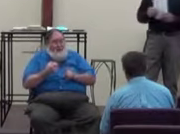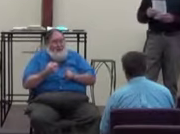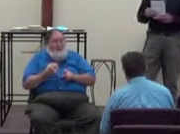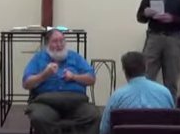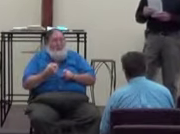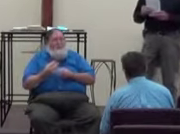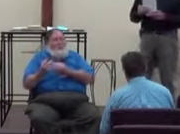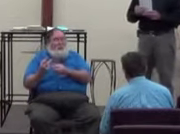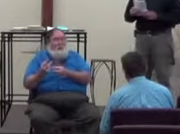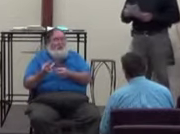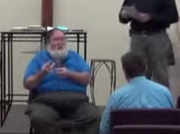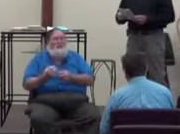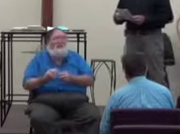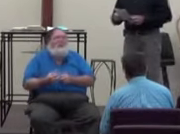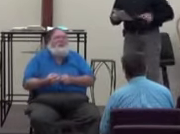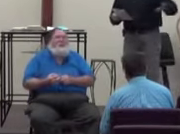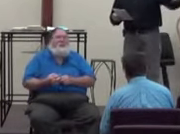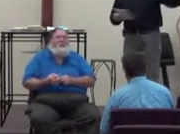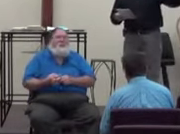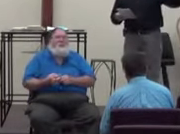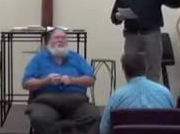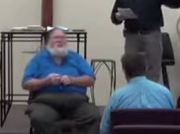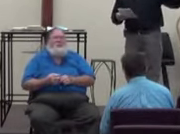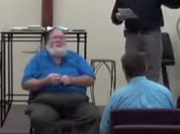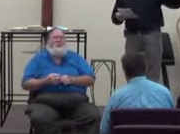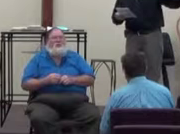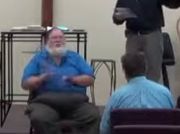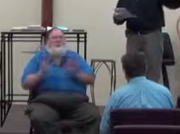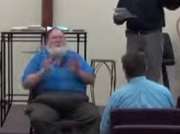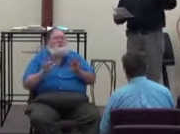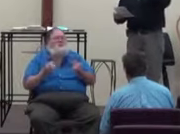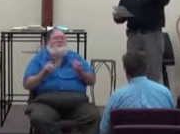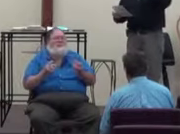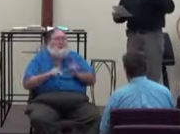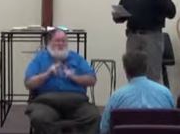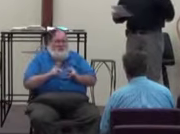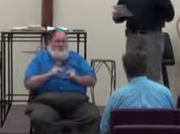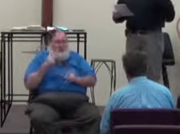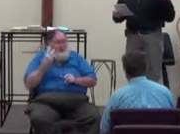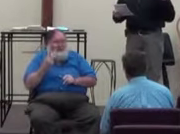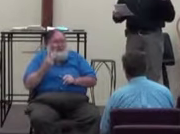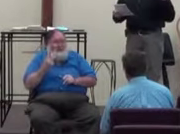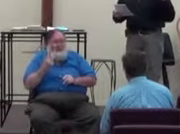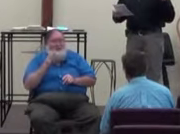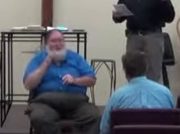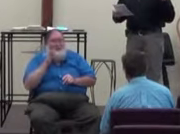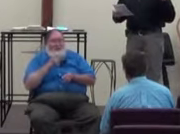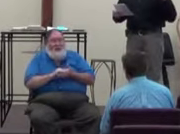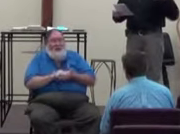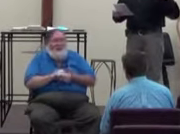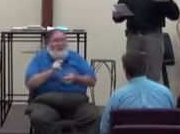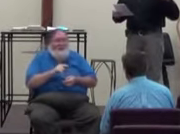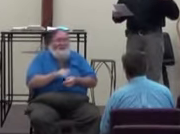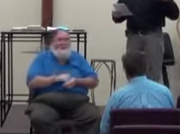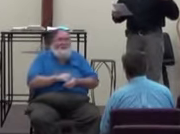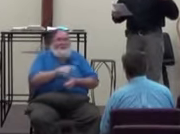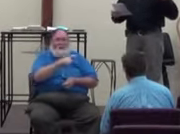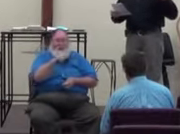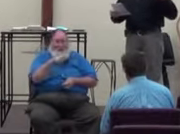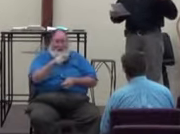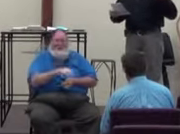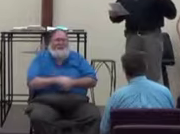our community that way, and we can see the fruit of it over here. So if you feel in your heart you have